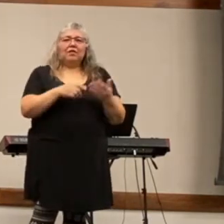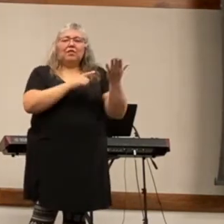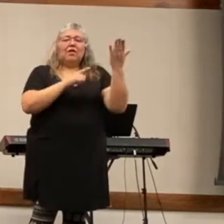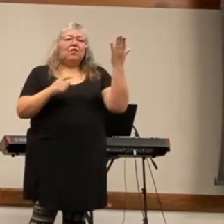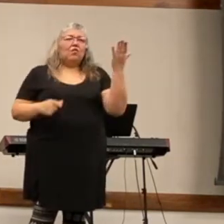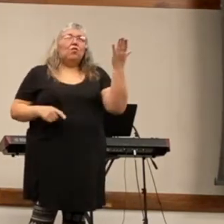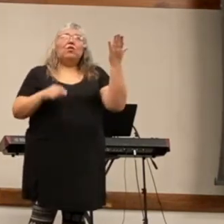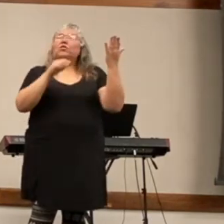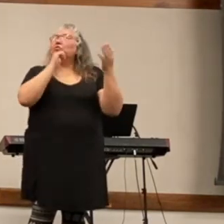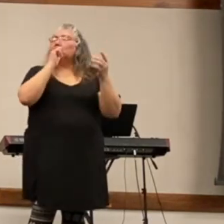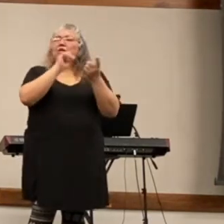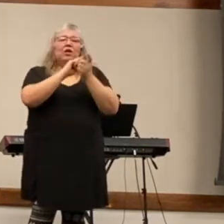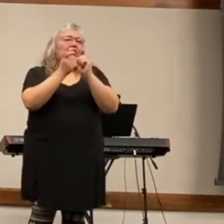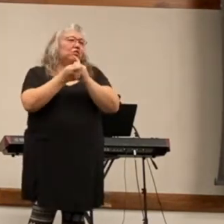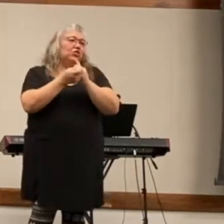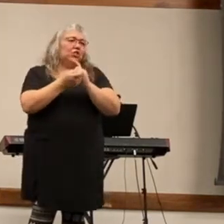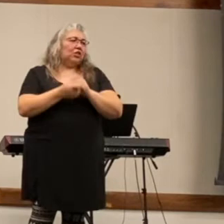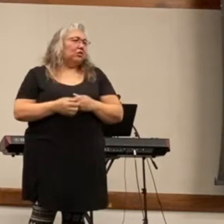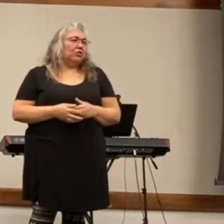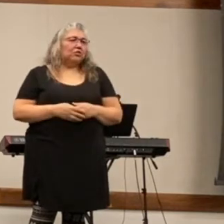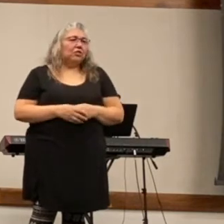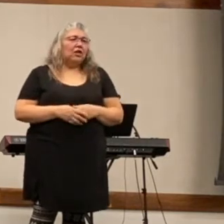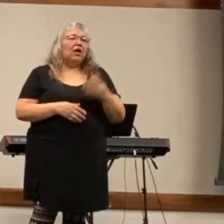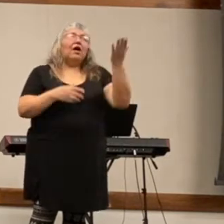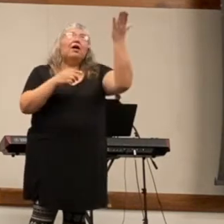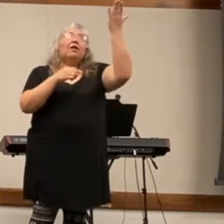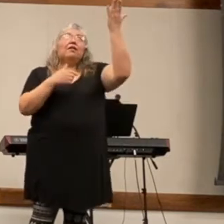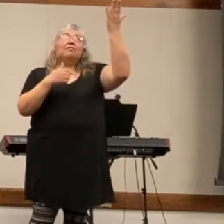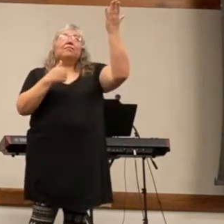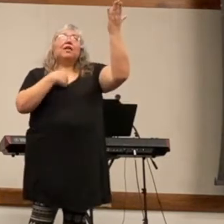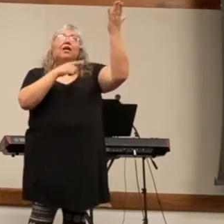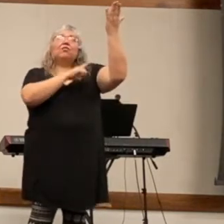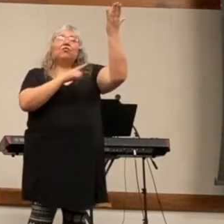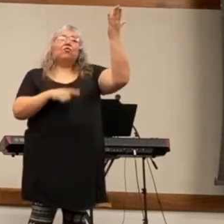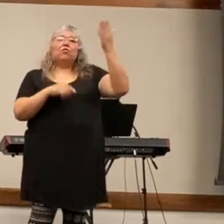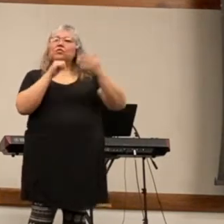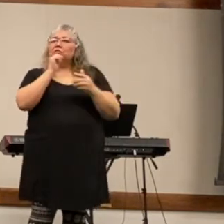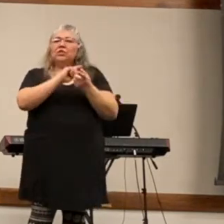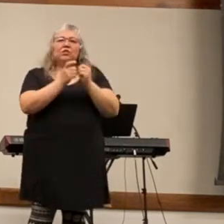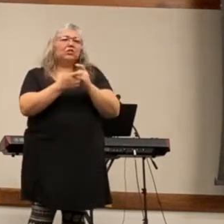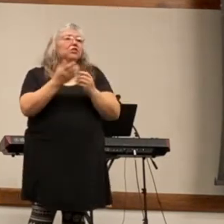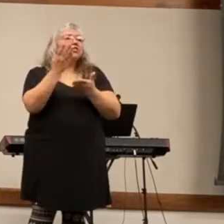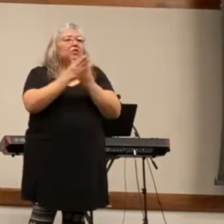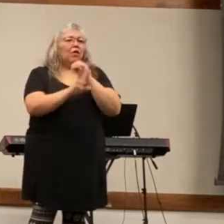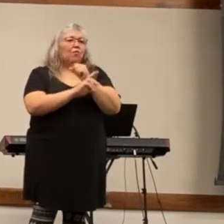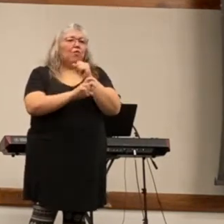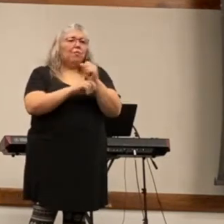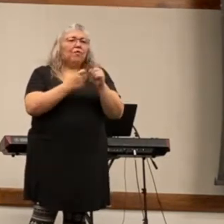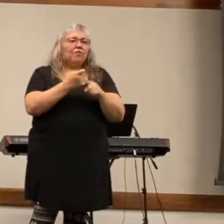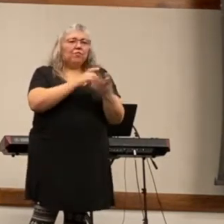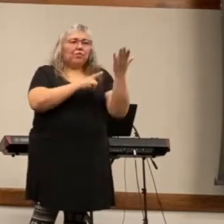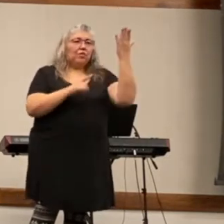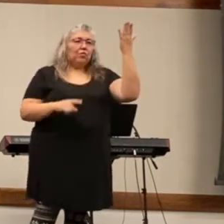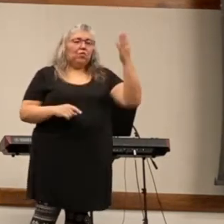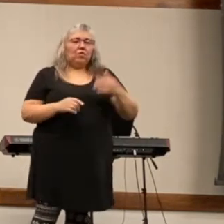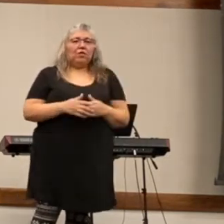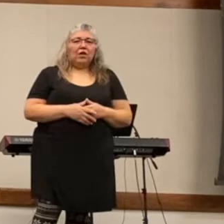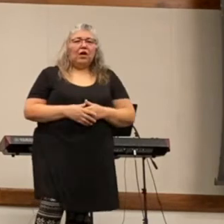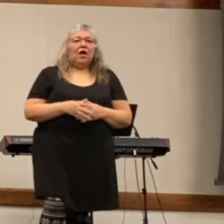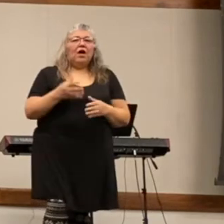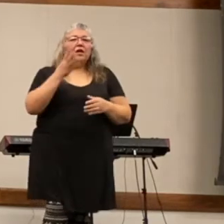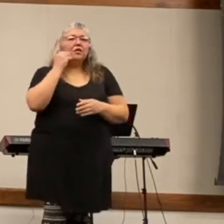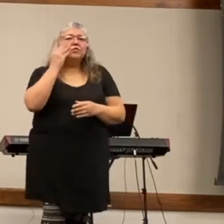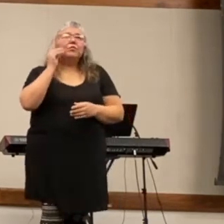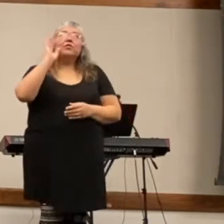do not change. I, the Lord, do not change. Stop robbing from him and experience